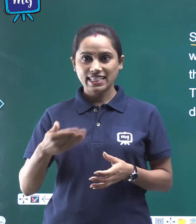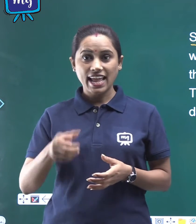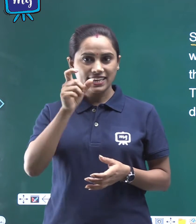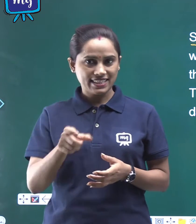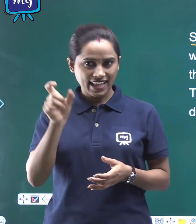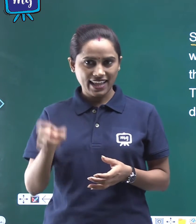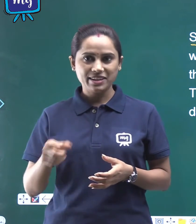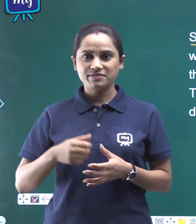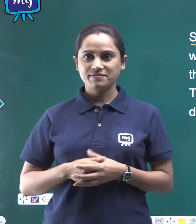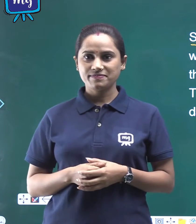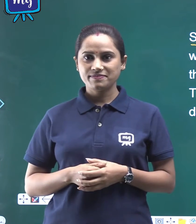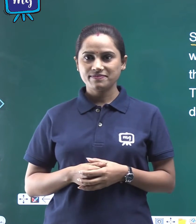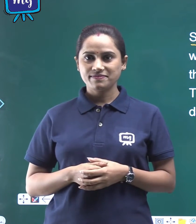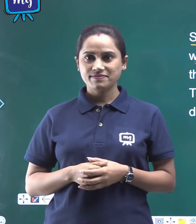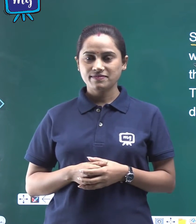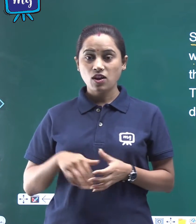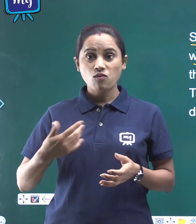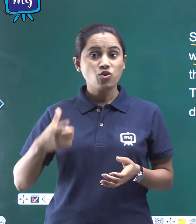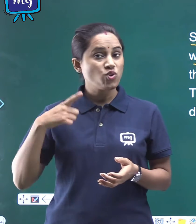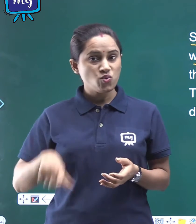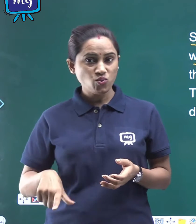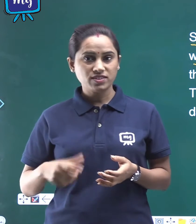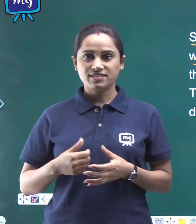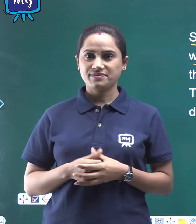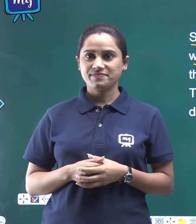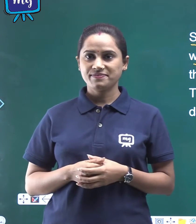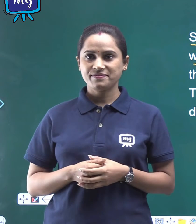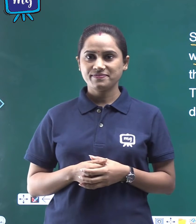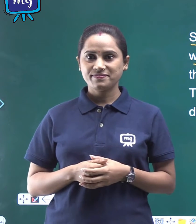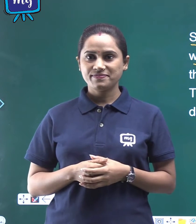that they would lose